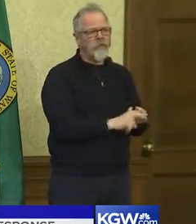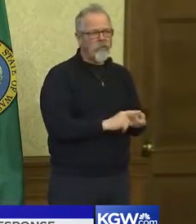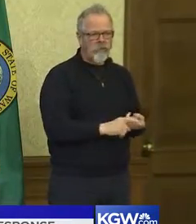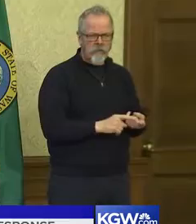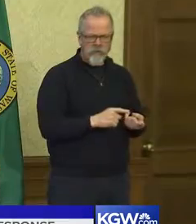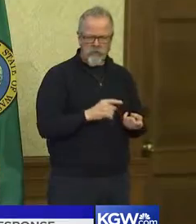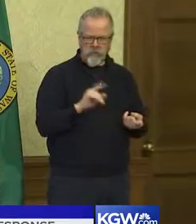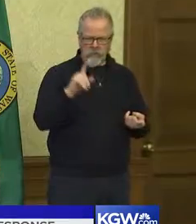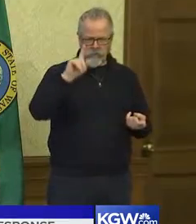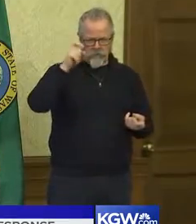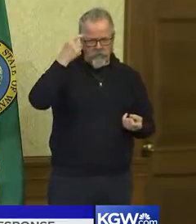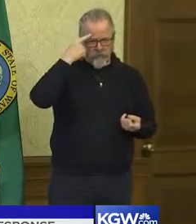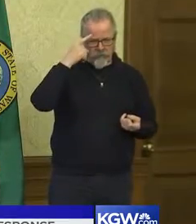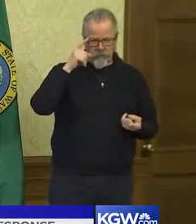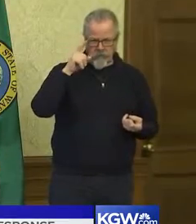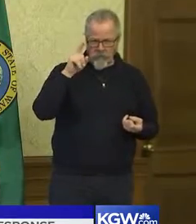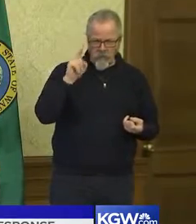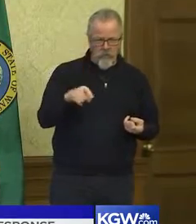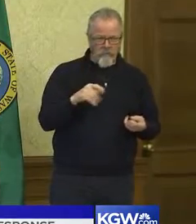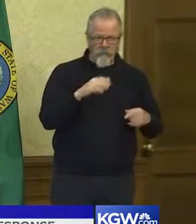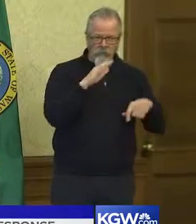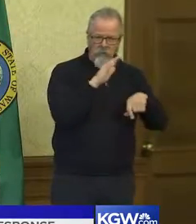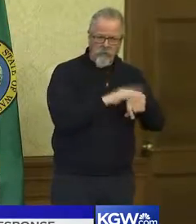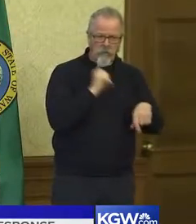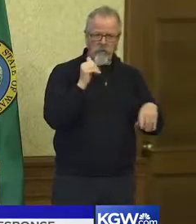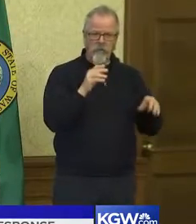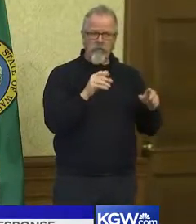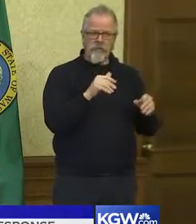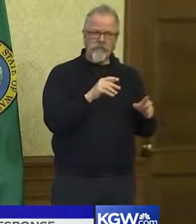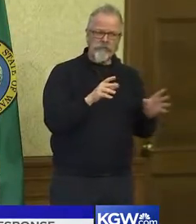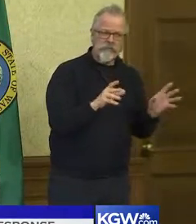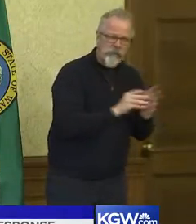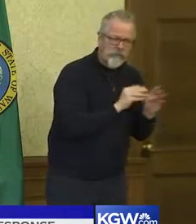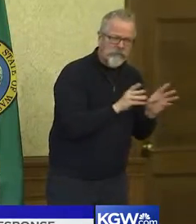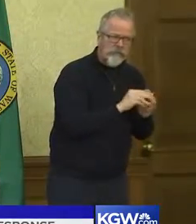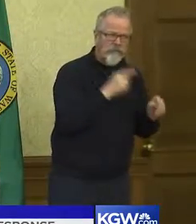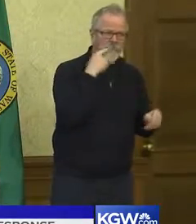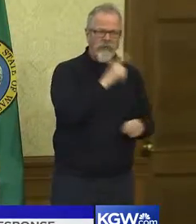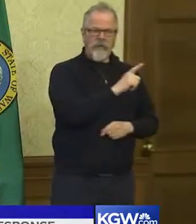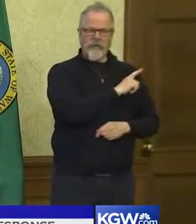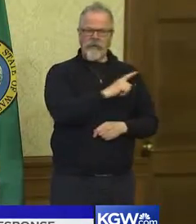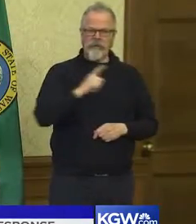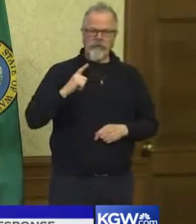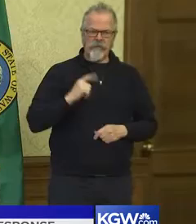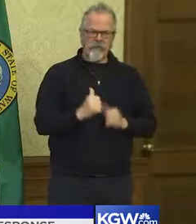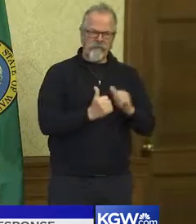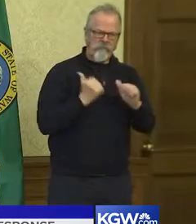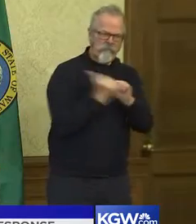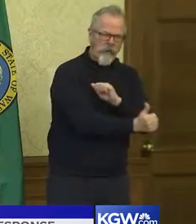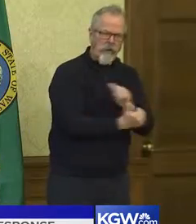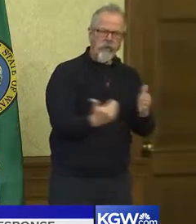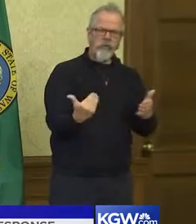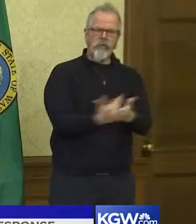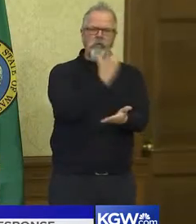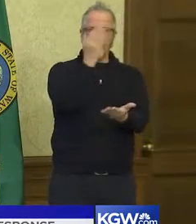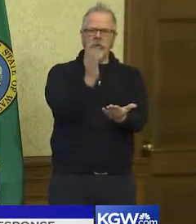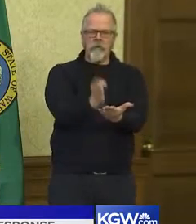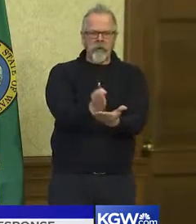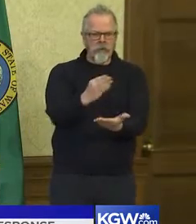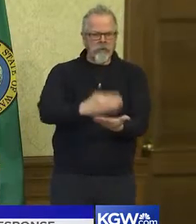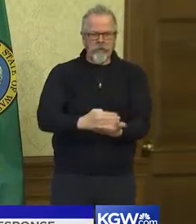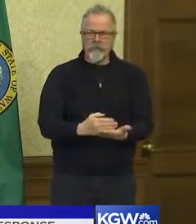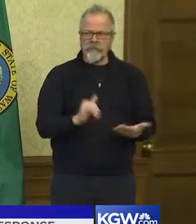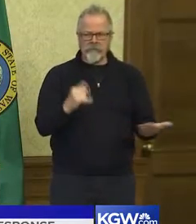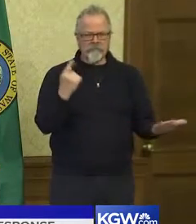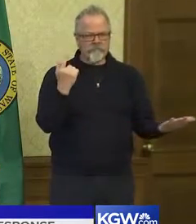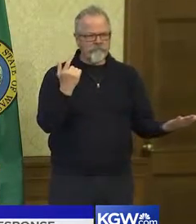then I'll hand it over to the governor for the remainder of that question. With regards to our trust fund, a couple of key things to keep in mind. For